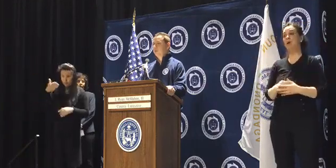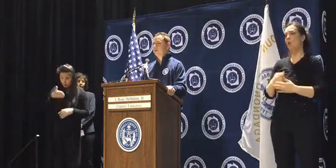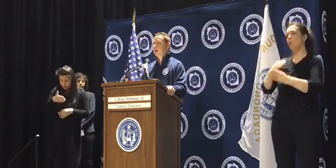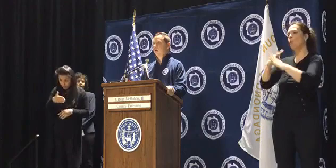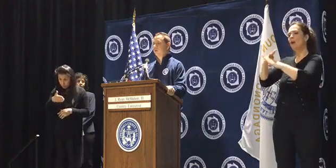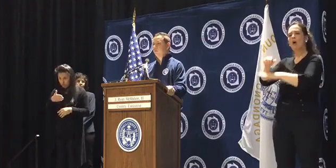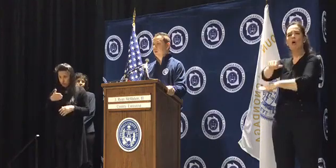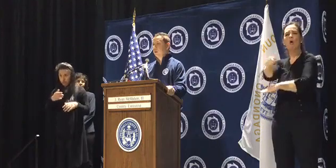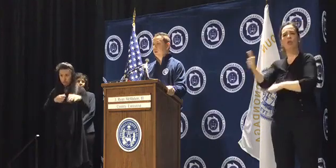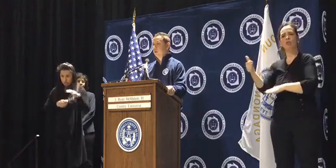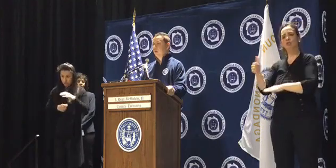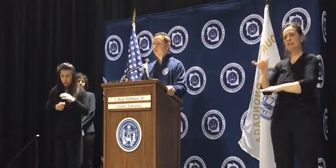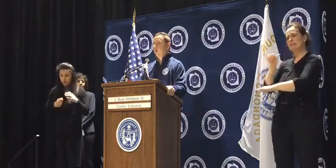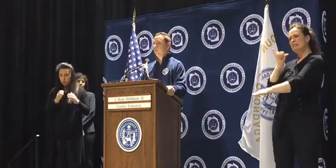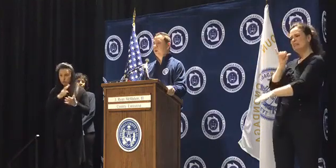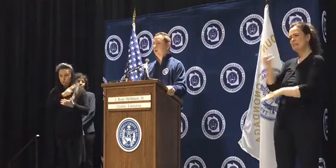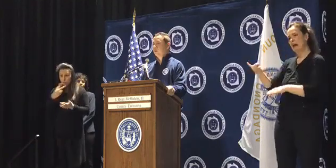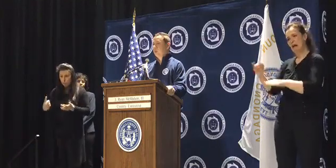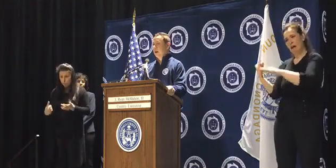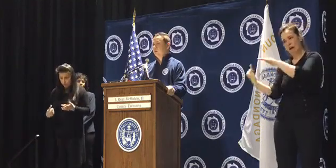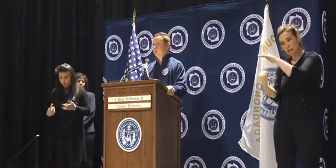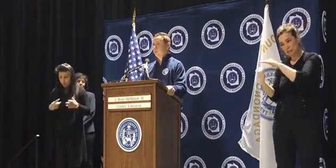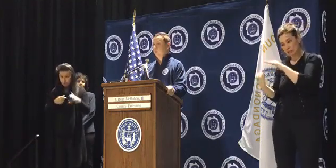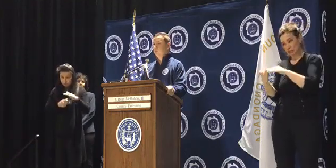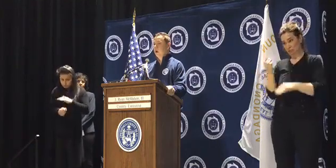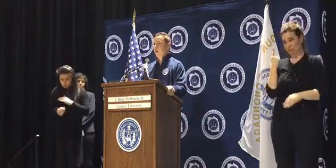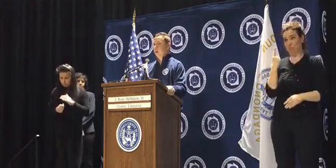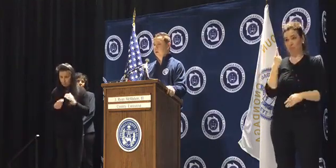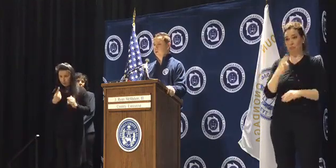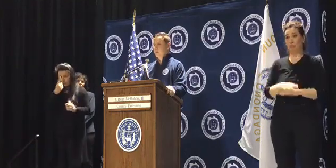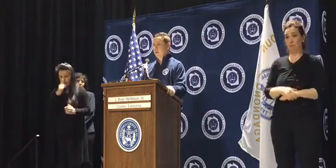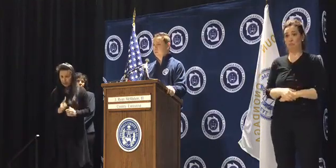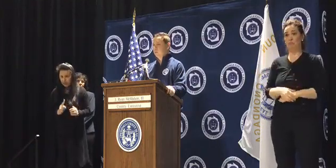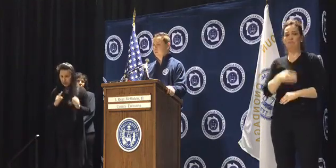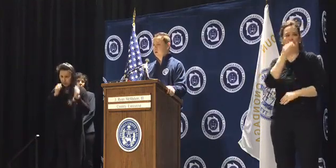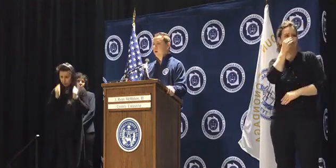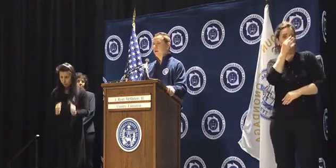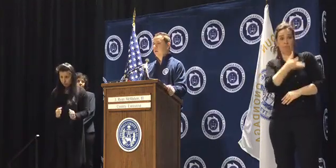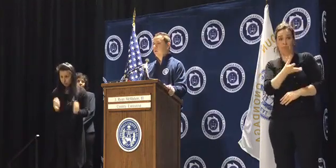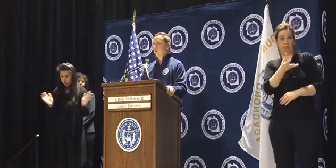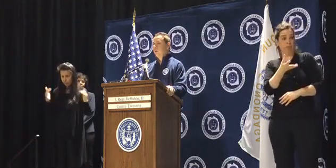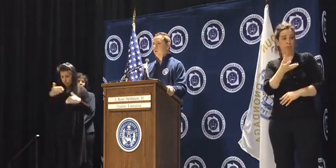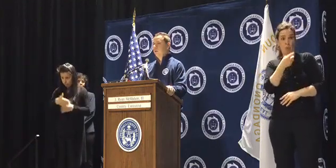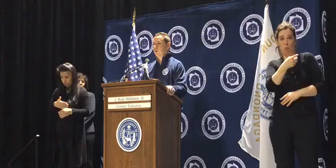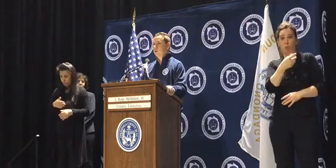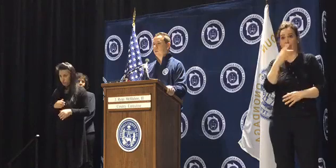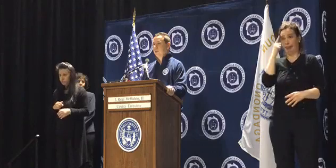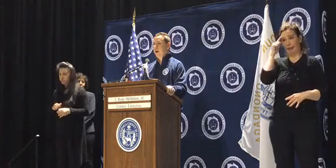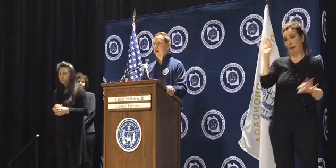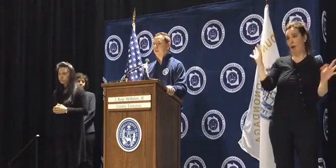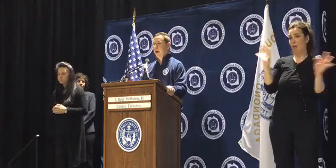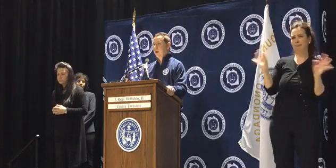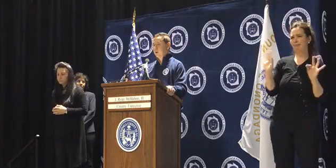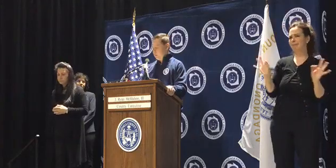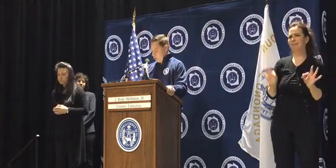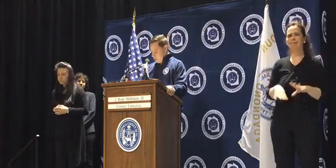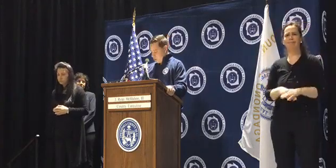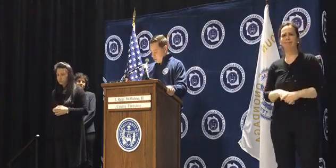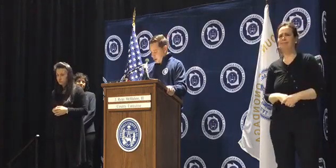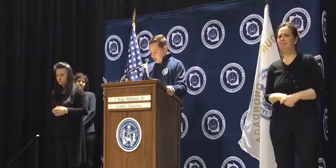you're doing, see how you're feeling. Don't be irresponsible. You are already irresponsible. Now don't double down on